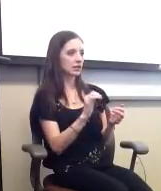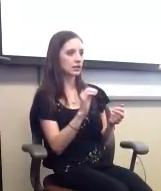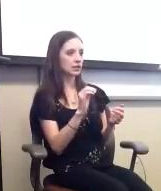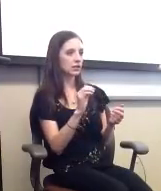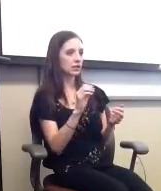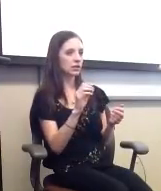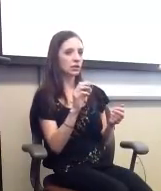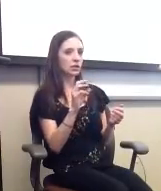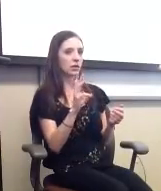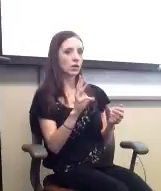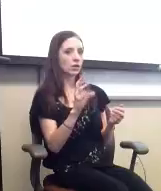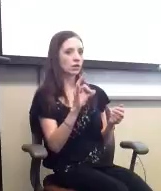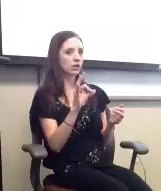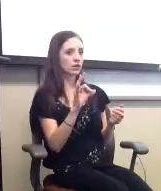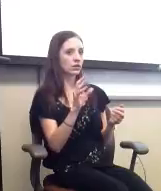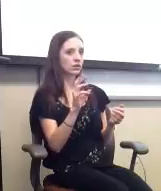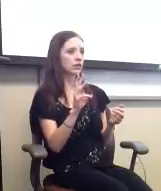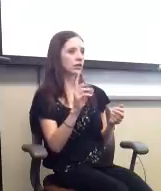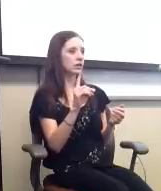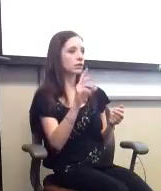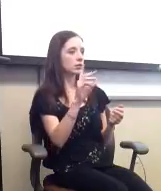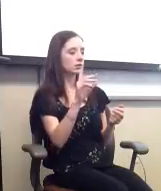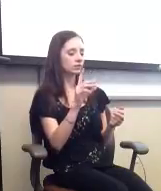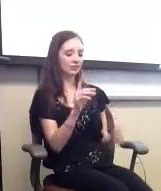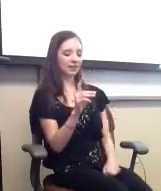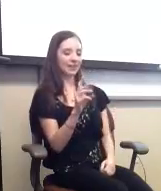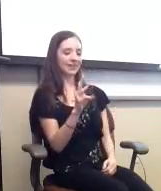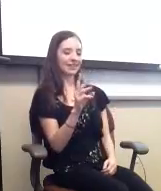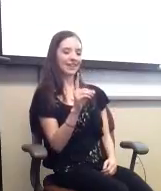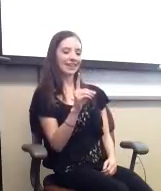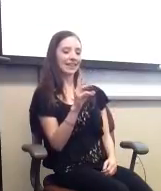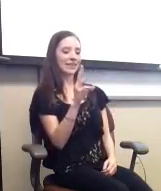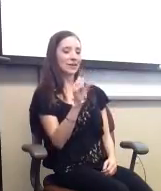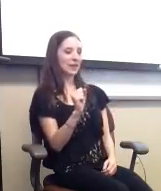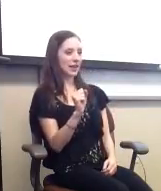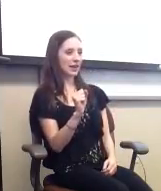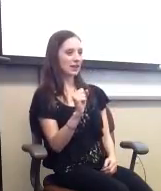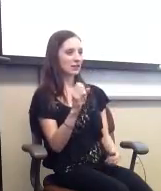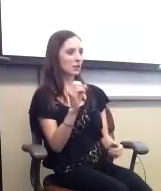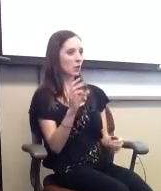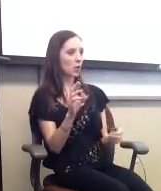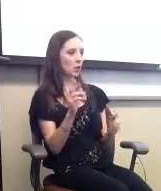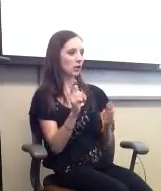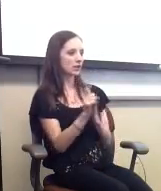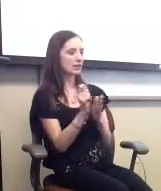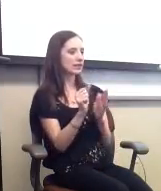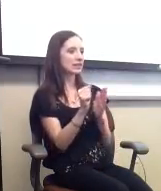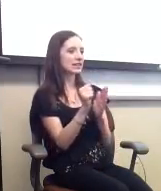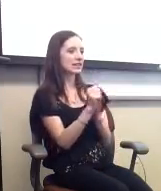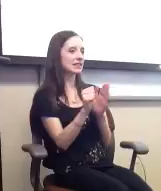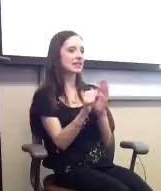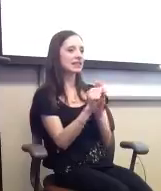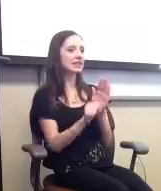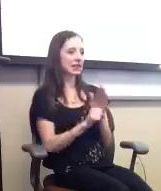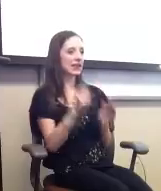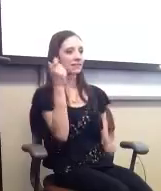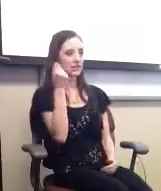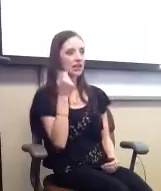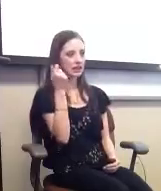other program that's using state funding. So, blame it on the legislature. And it, That's